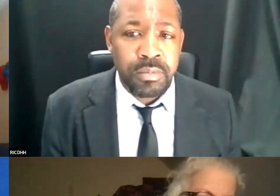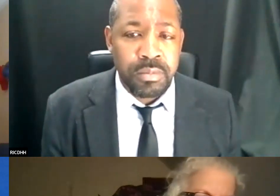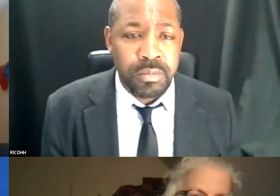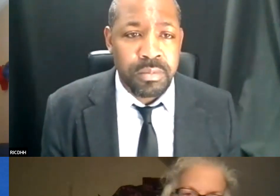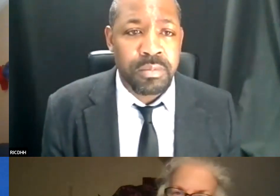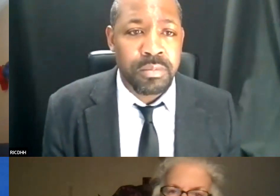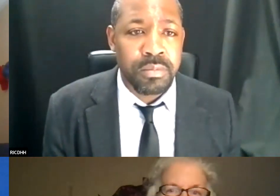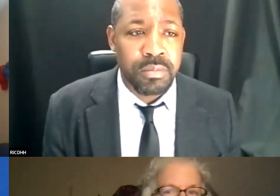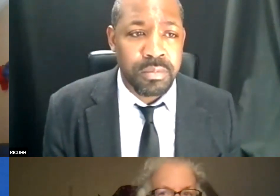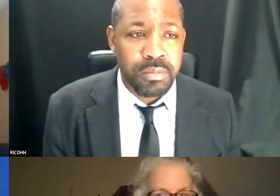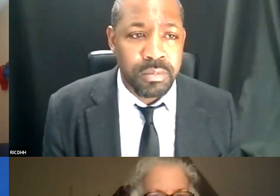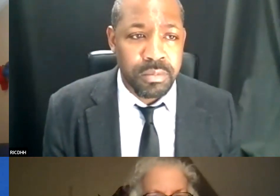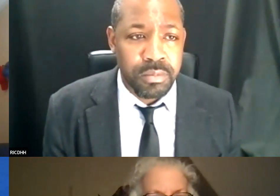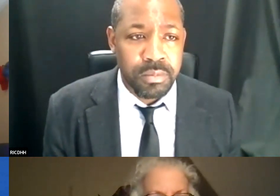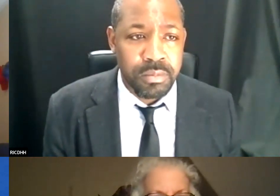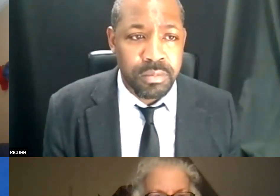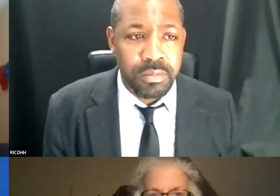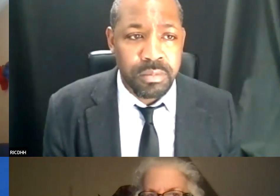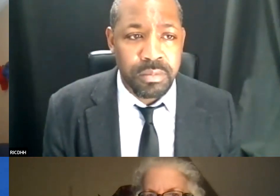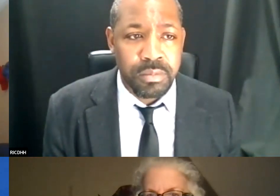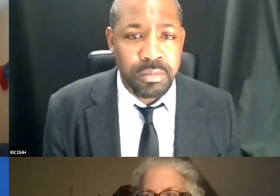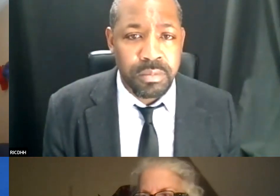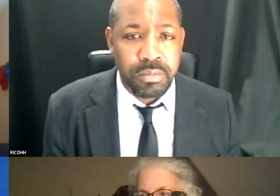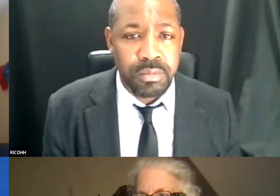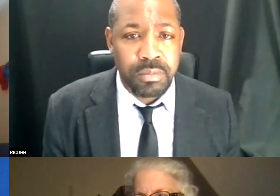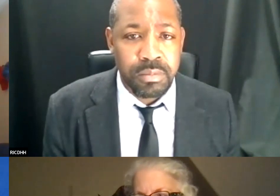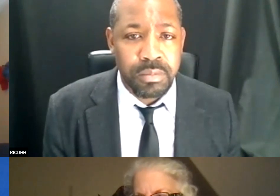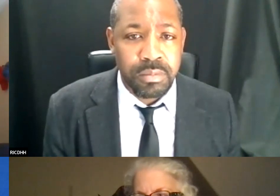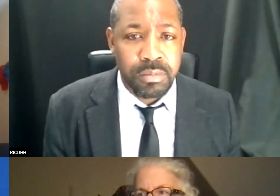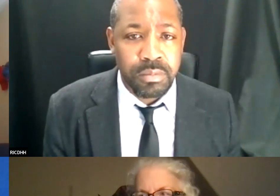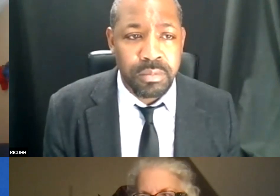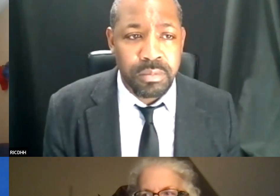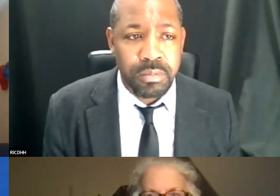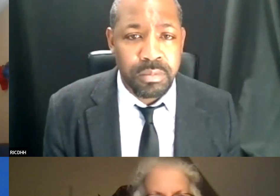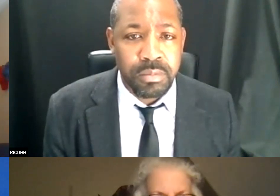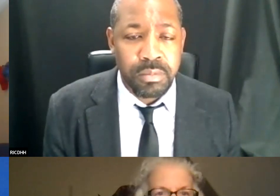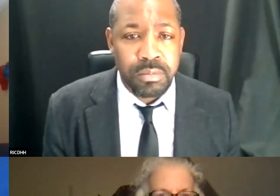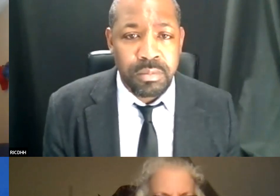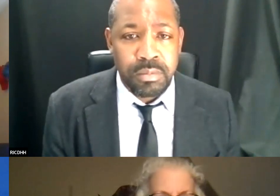please be in touch and we'll send you information directly. Okay, thank you very much.